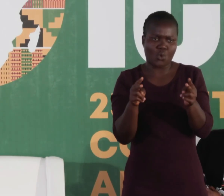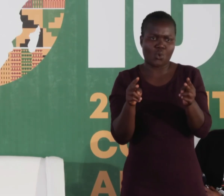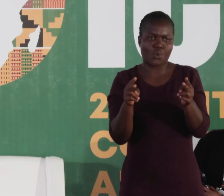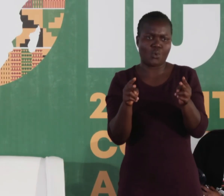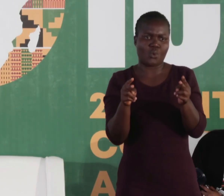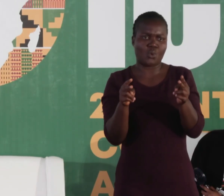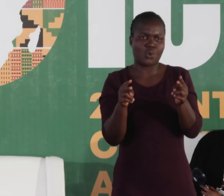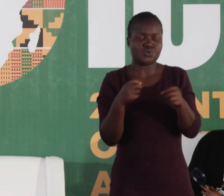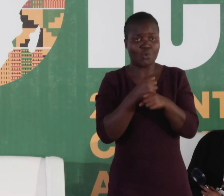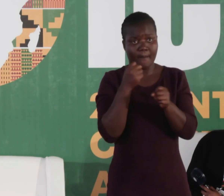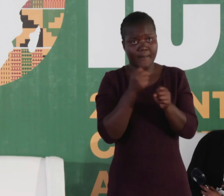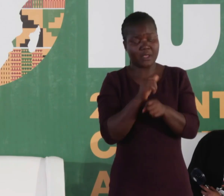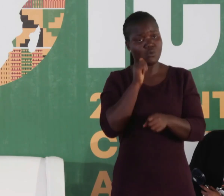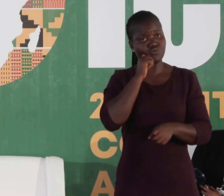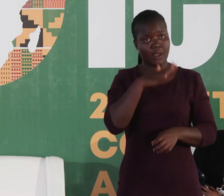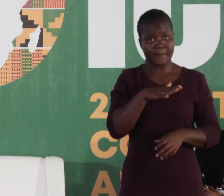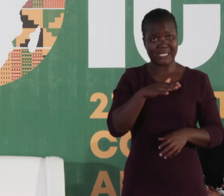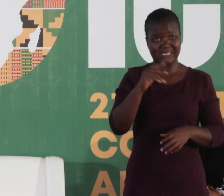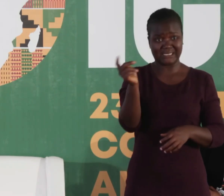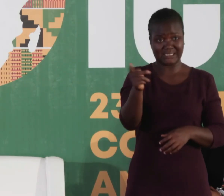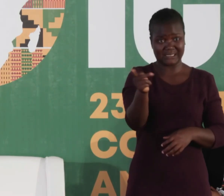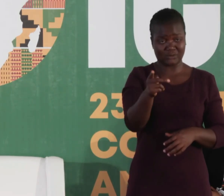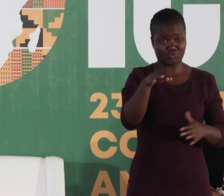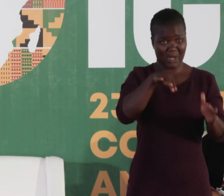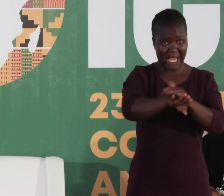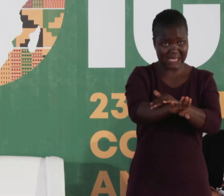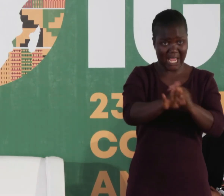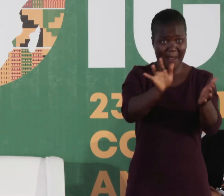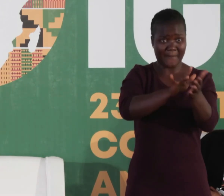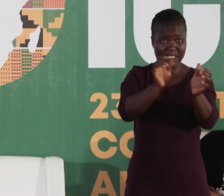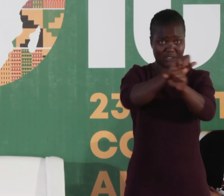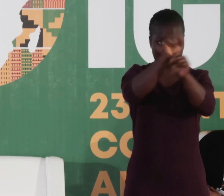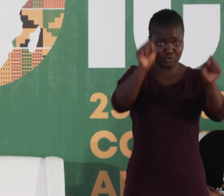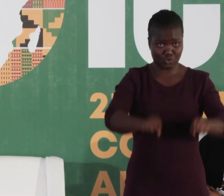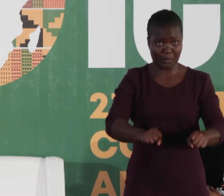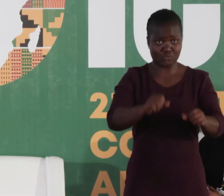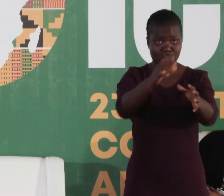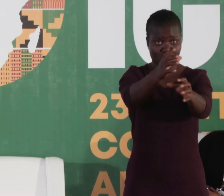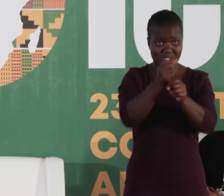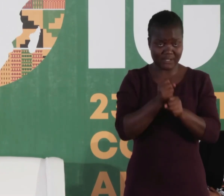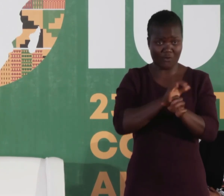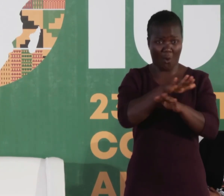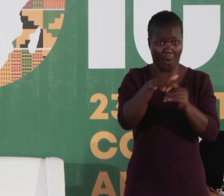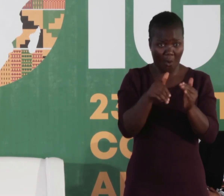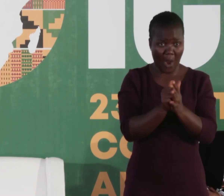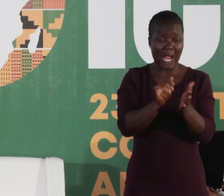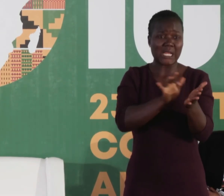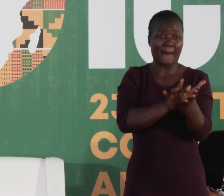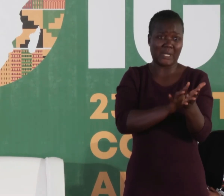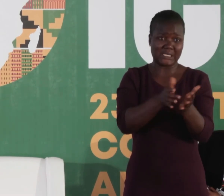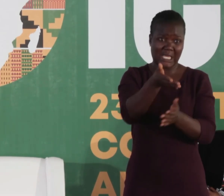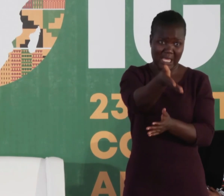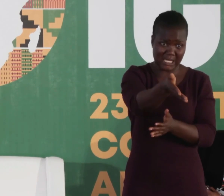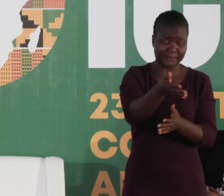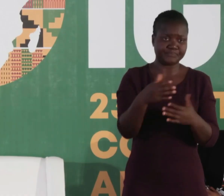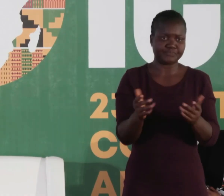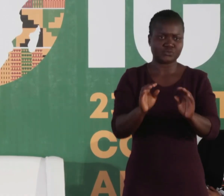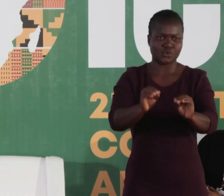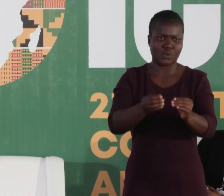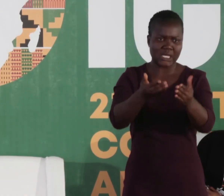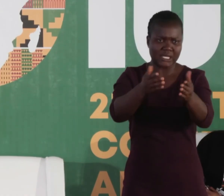sex workers get used to getting to pharmacies and getting their PrEP refills from there, they were offered a